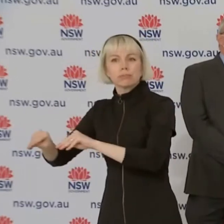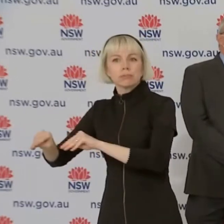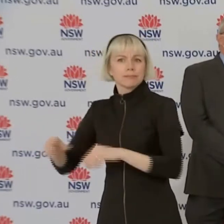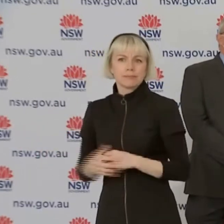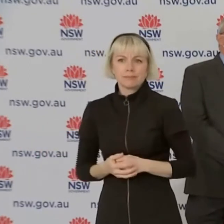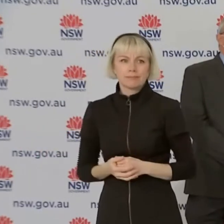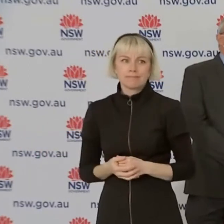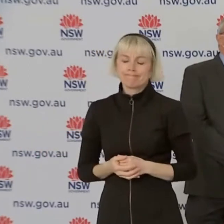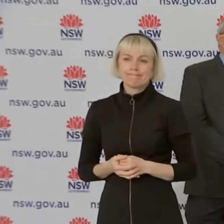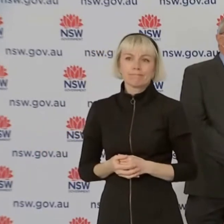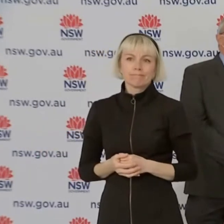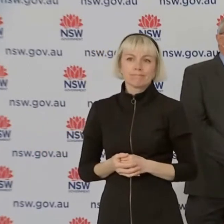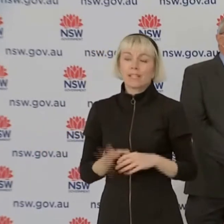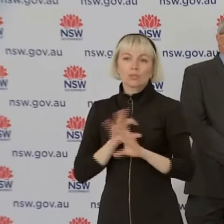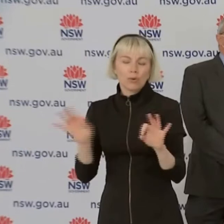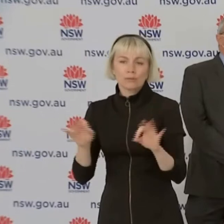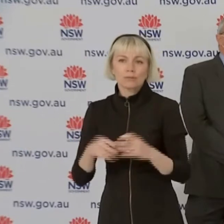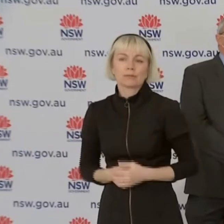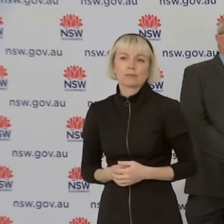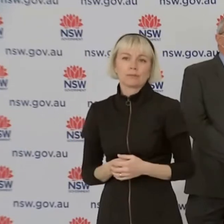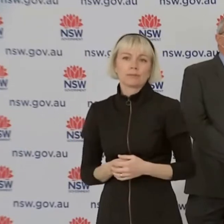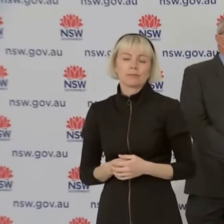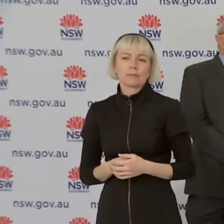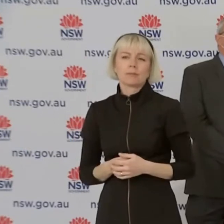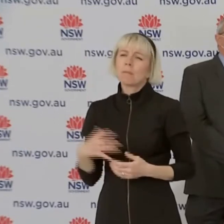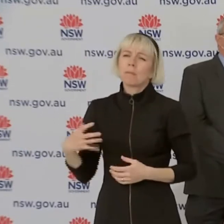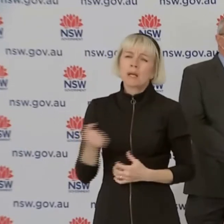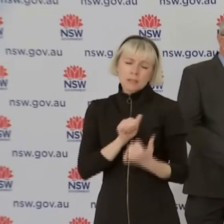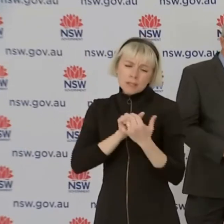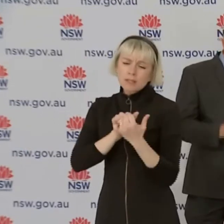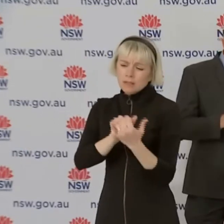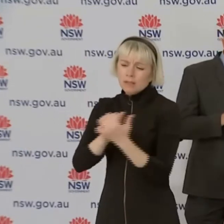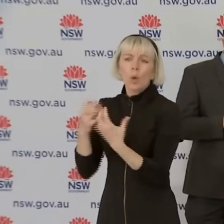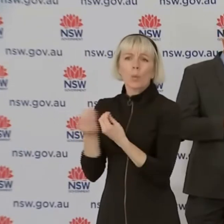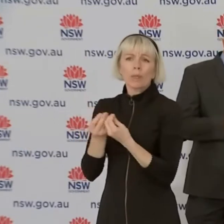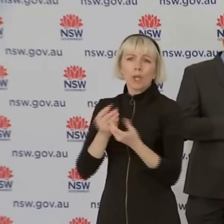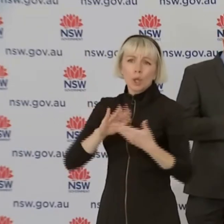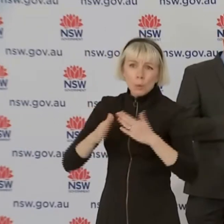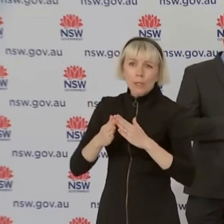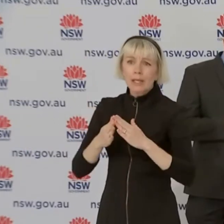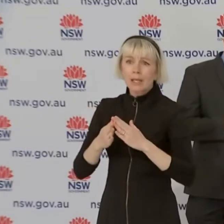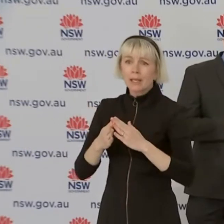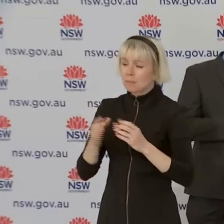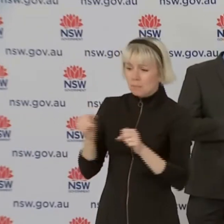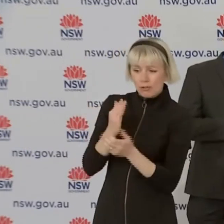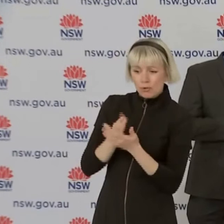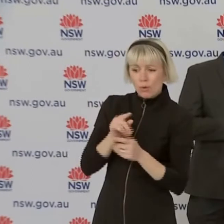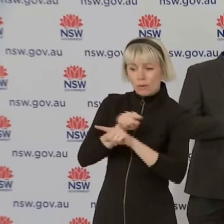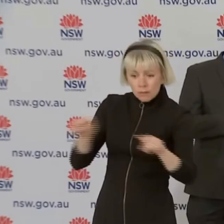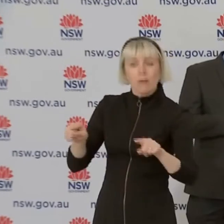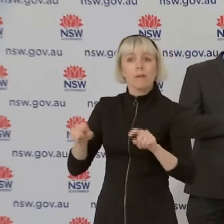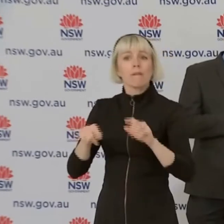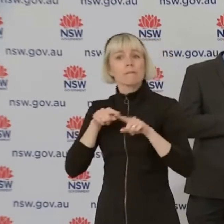to make sure we sustain those high testing rates. We need to work with the community that they're following those guidance in relation to